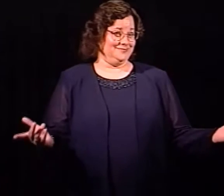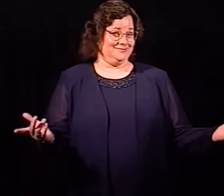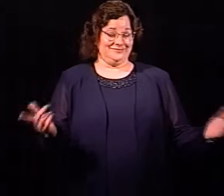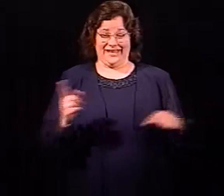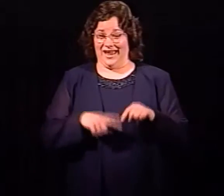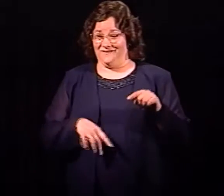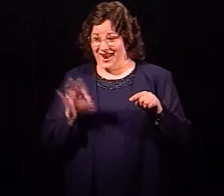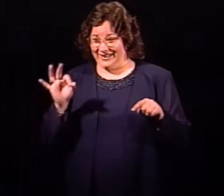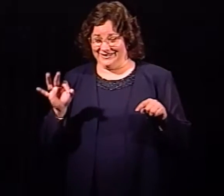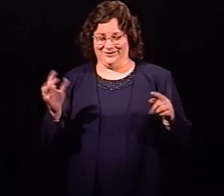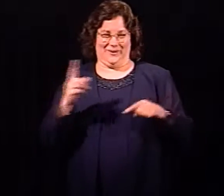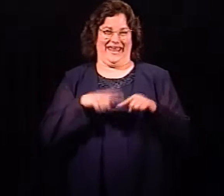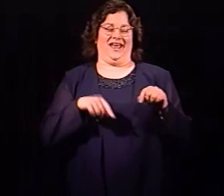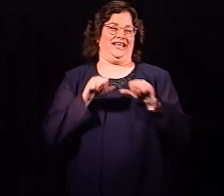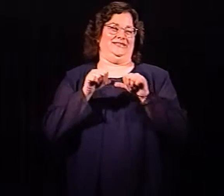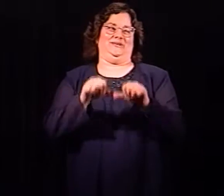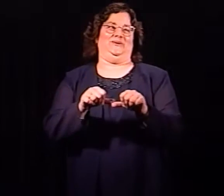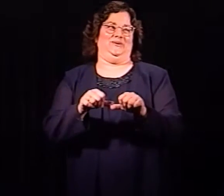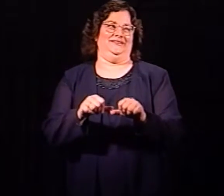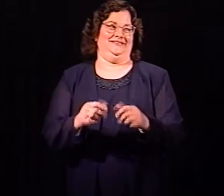Can't find it? We can't continue.